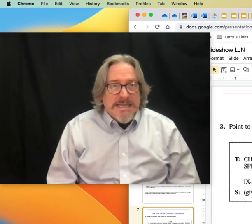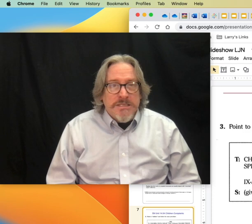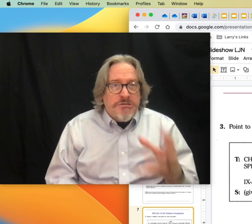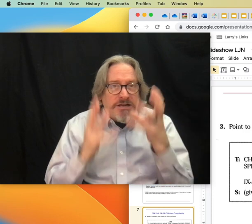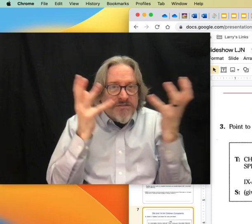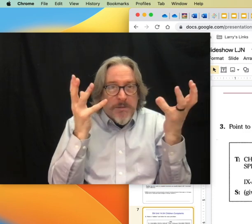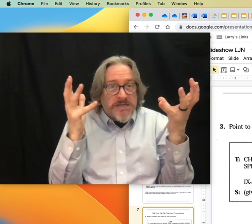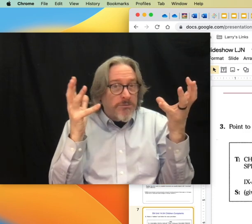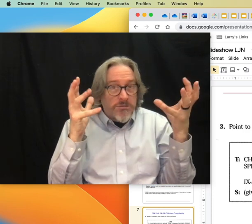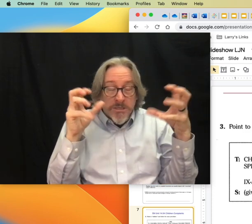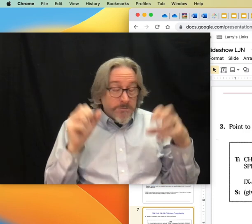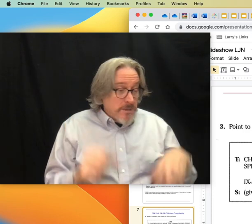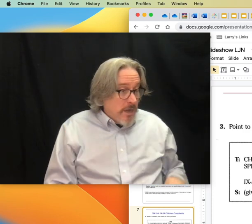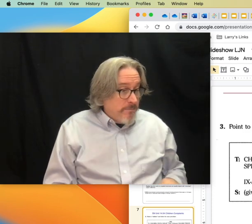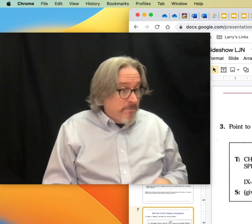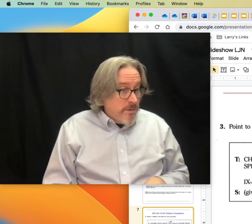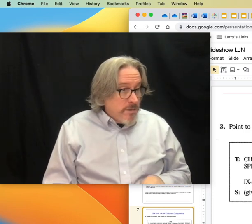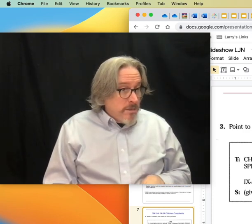Be as illustrative as possible.